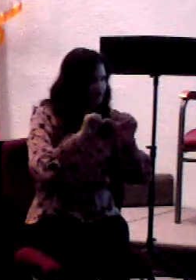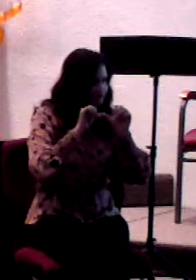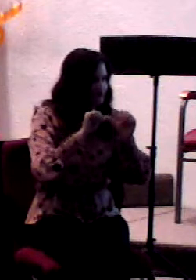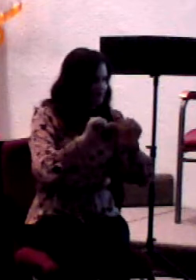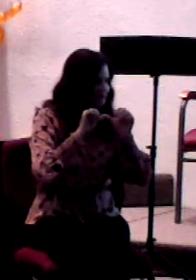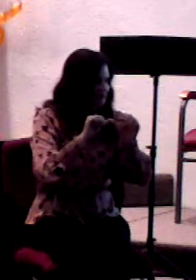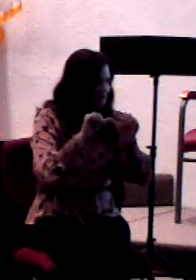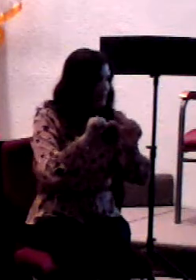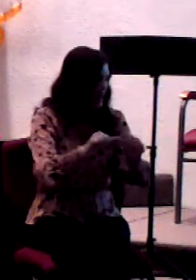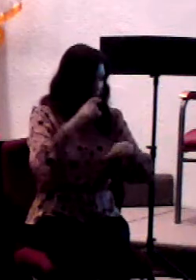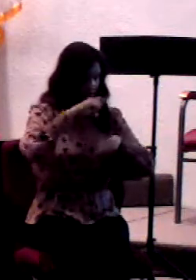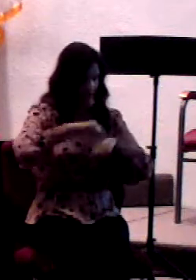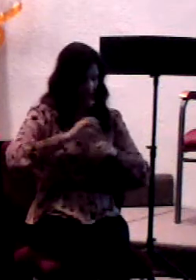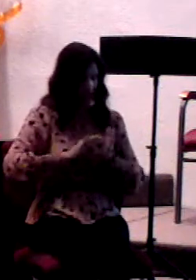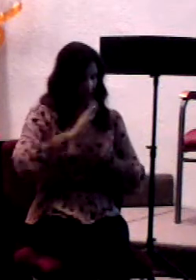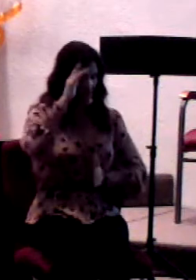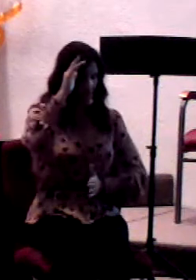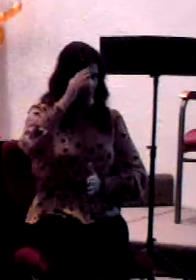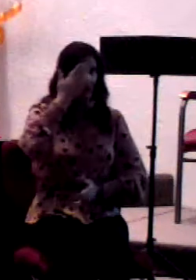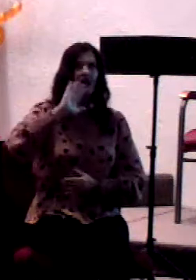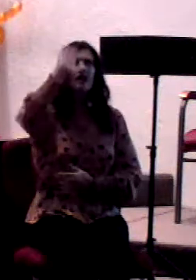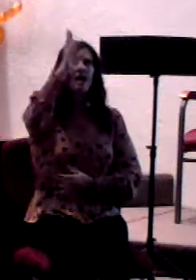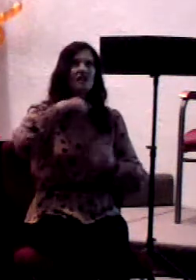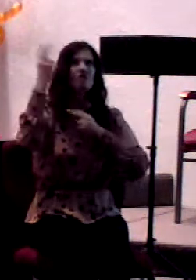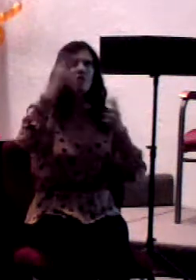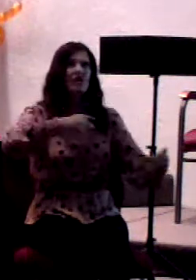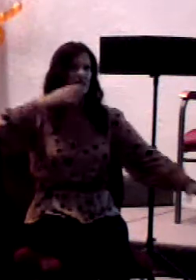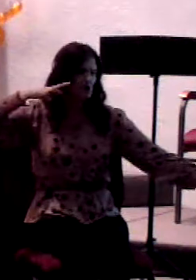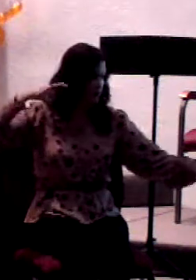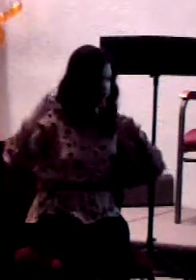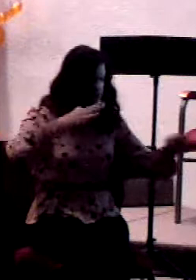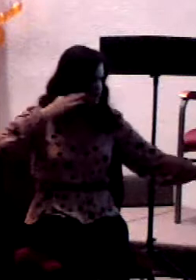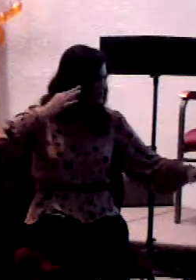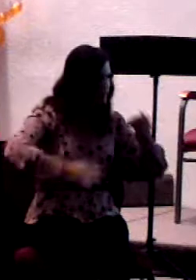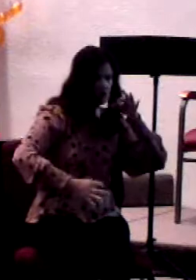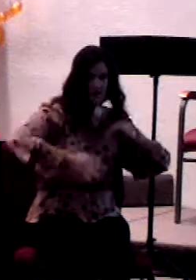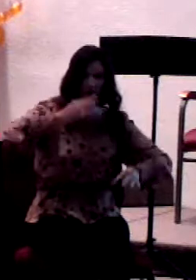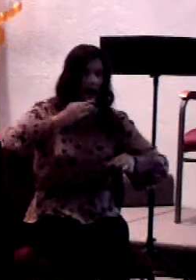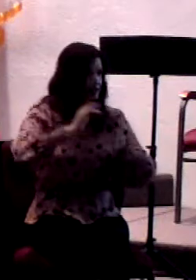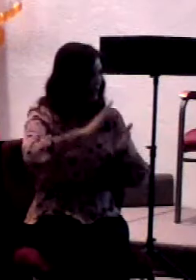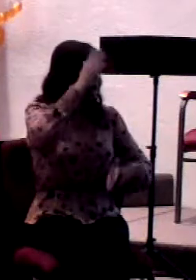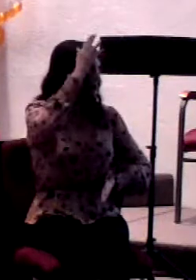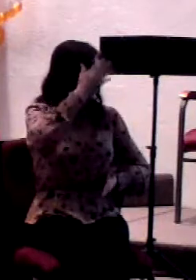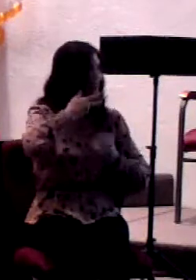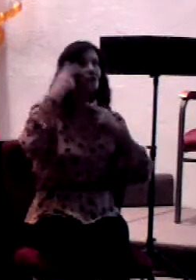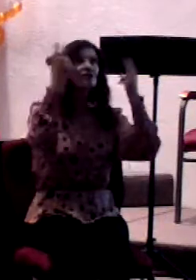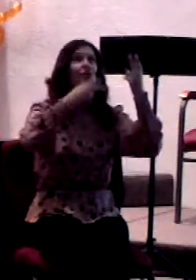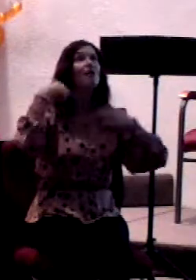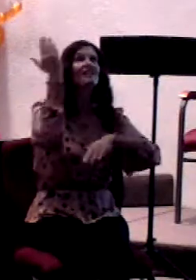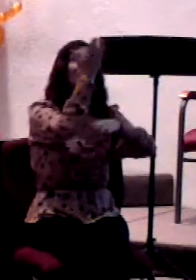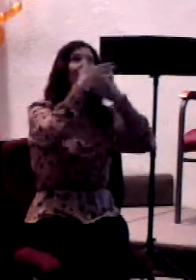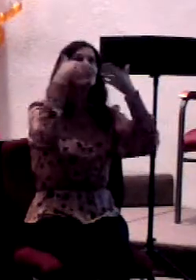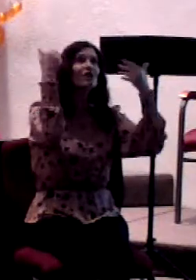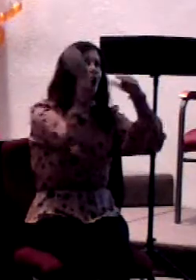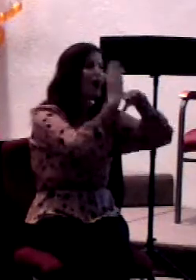There were times the Almighty's voice thundered with judgment. Sometimes it was a song of comfort. For